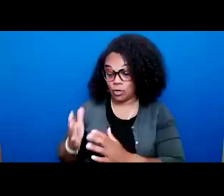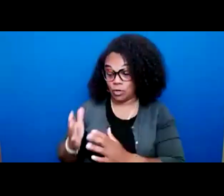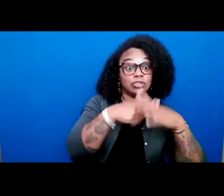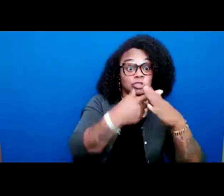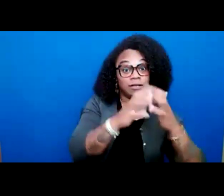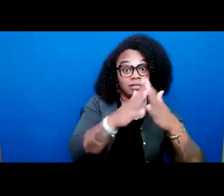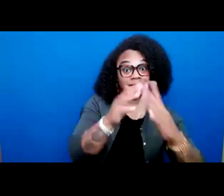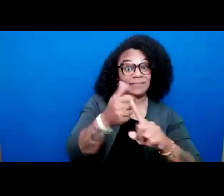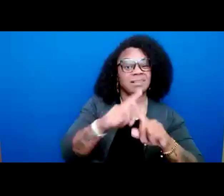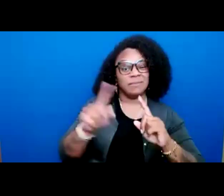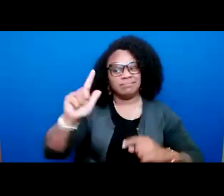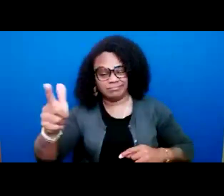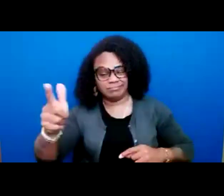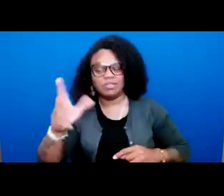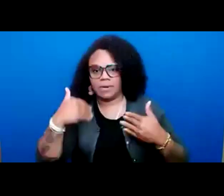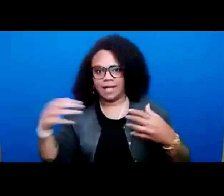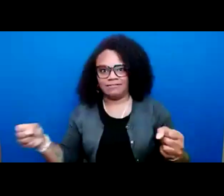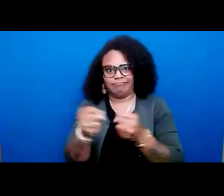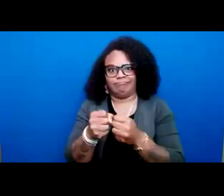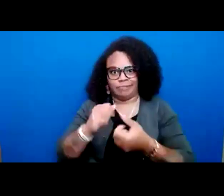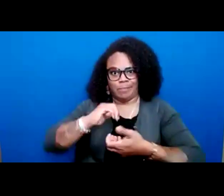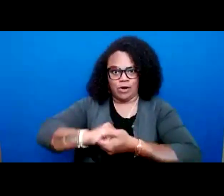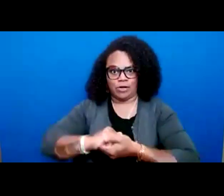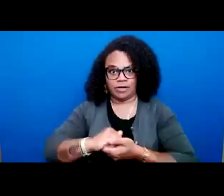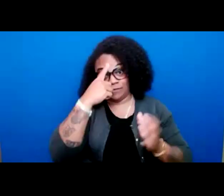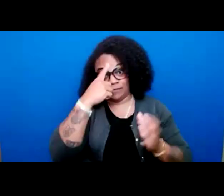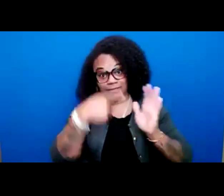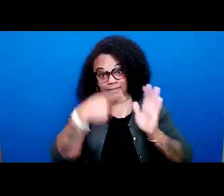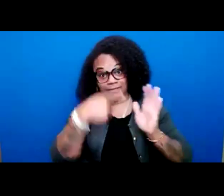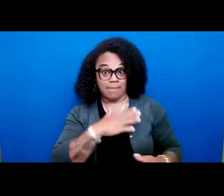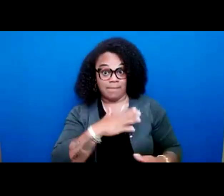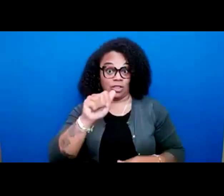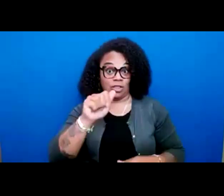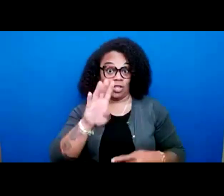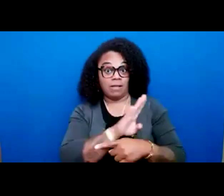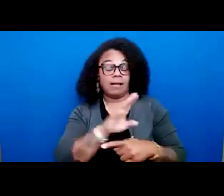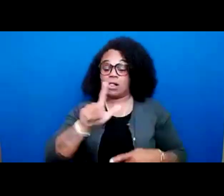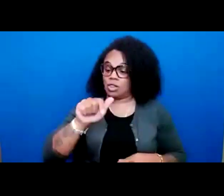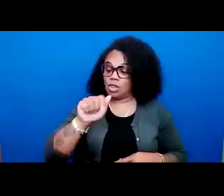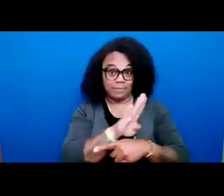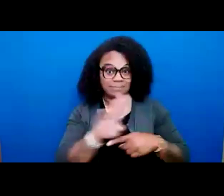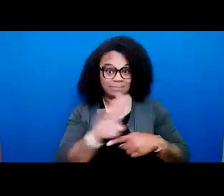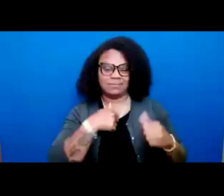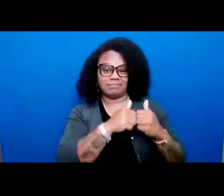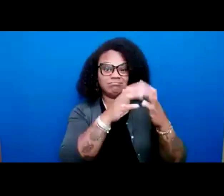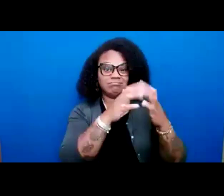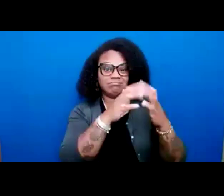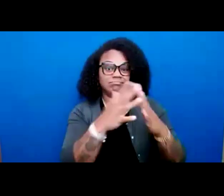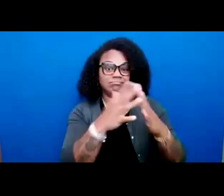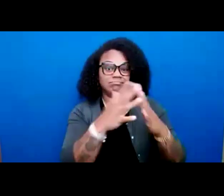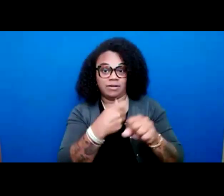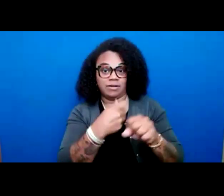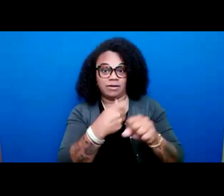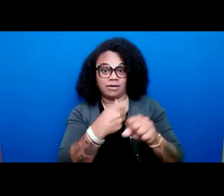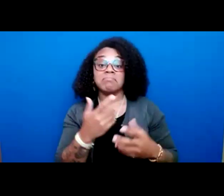I own my law firm 100%. I started my law firm 4 years ago. I would like to have a partner